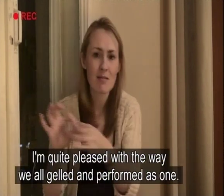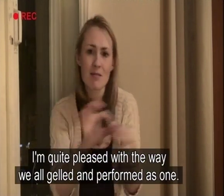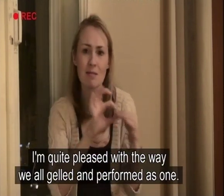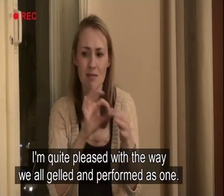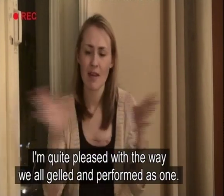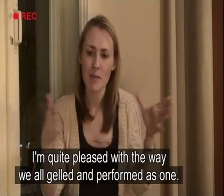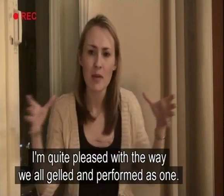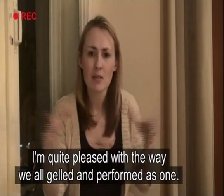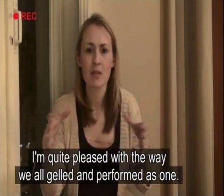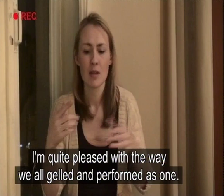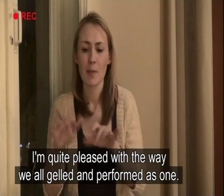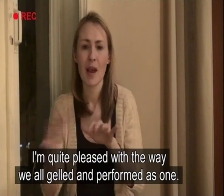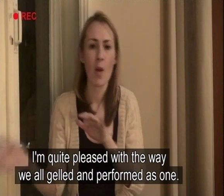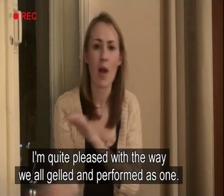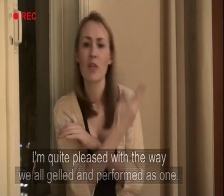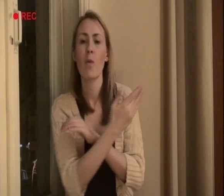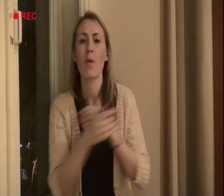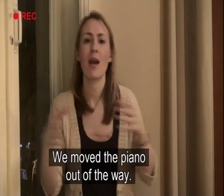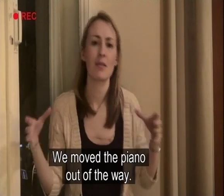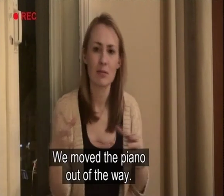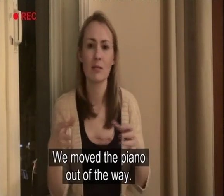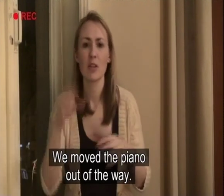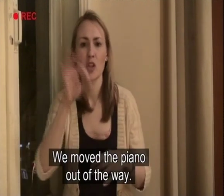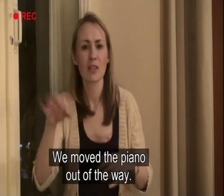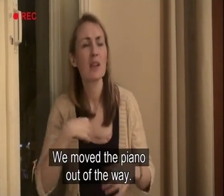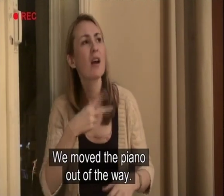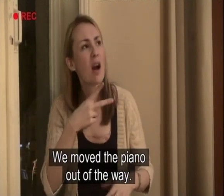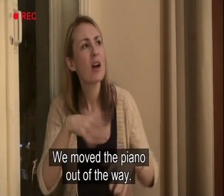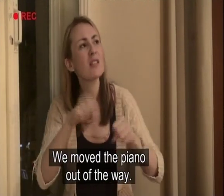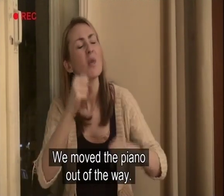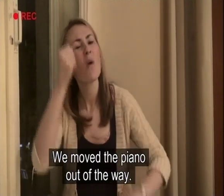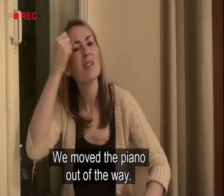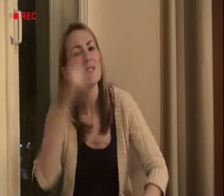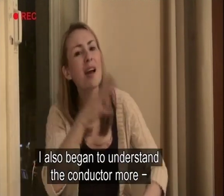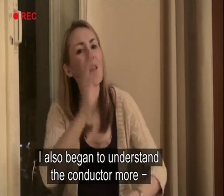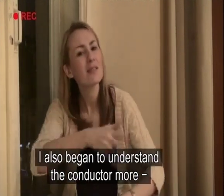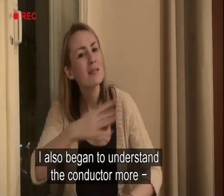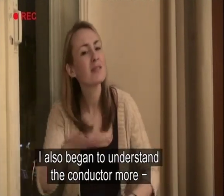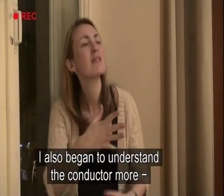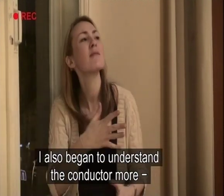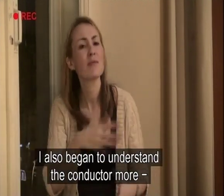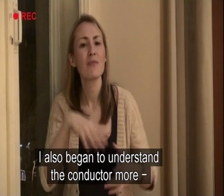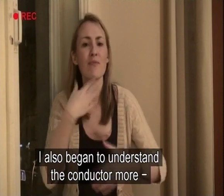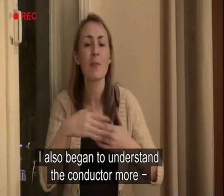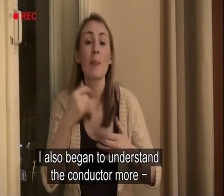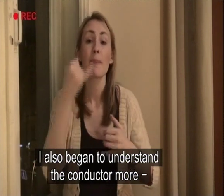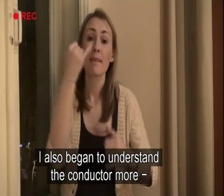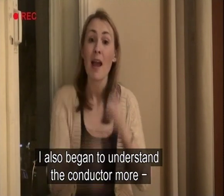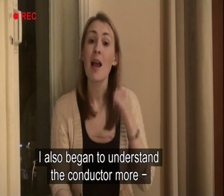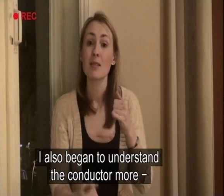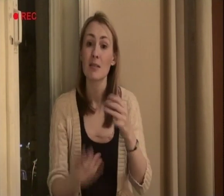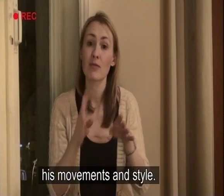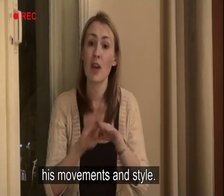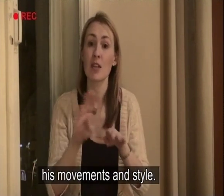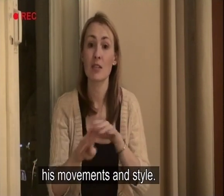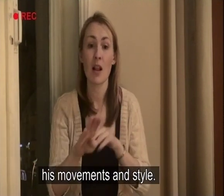all gelled and performed as one. We moved the piano out of the way. I also began to understand the conductor more,